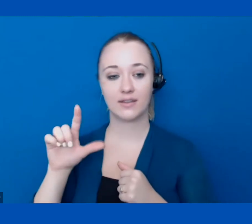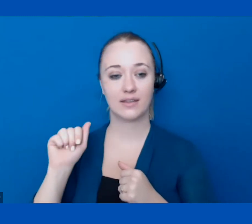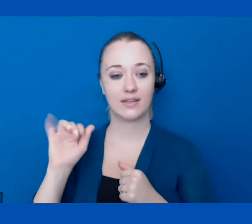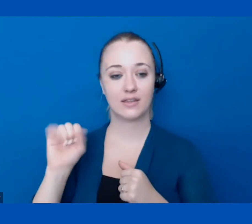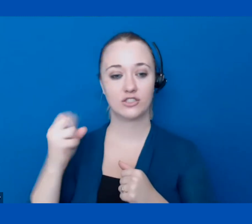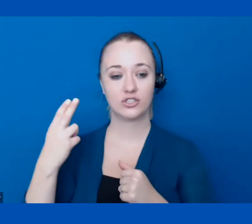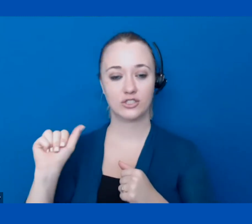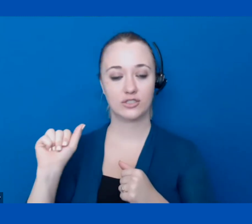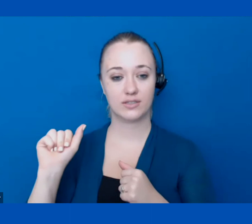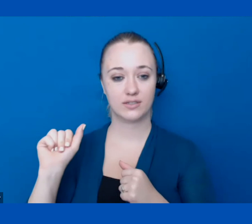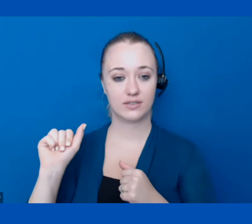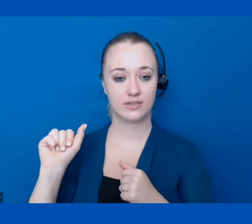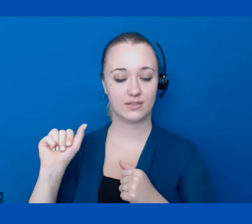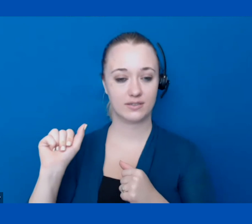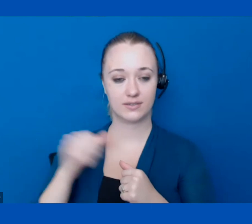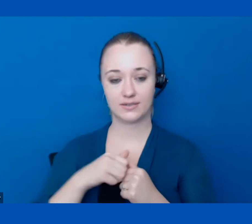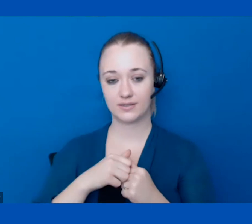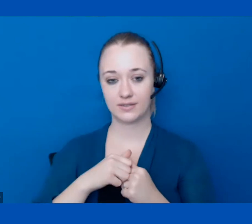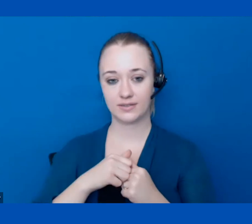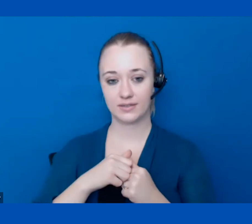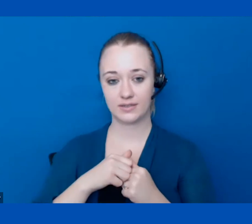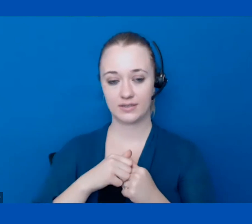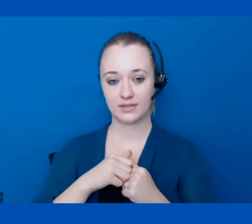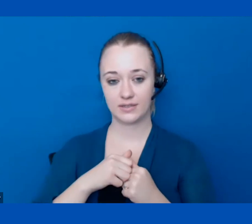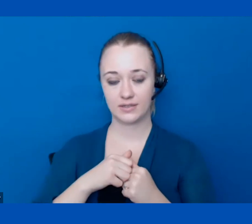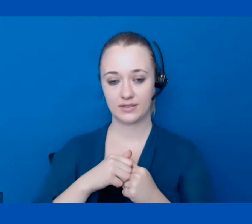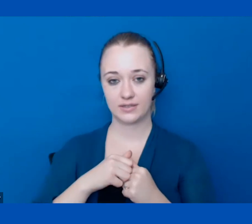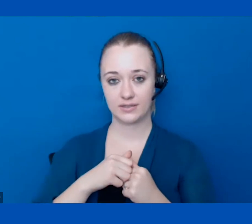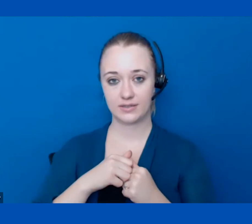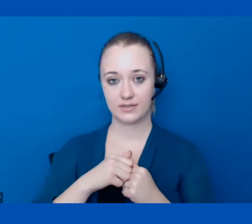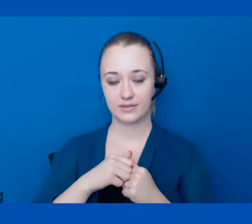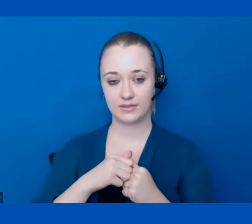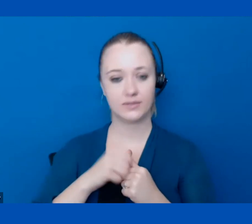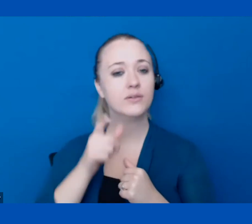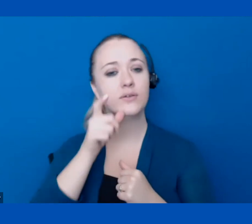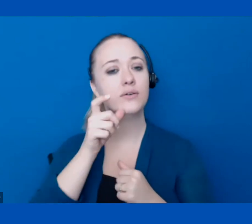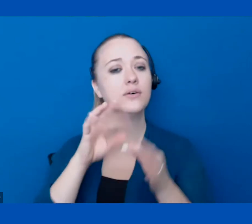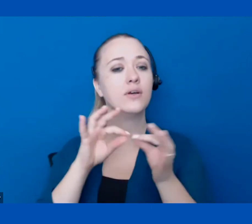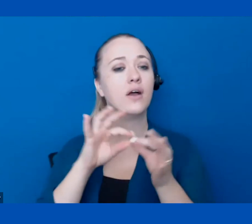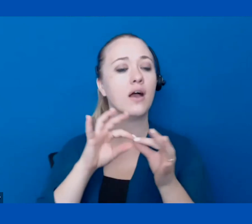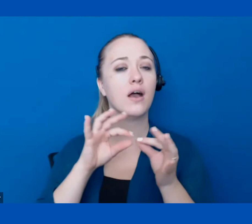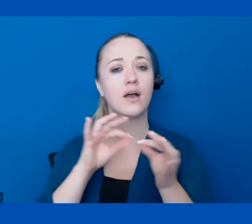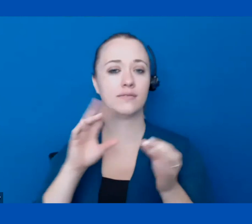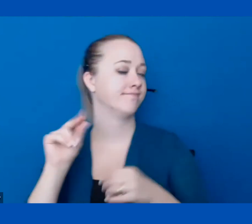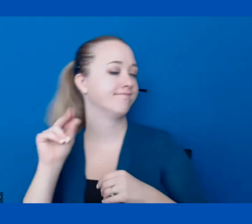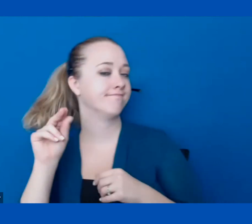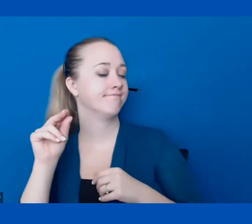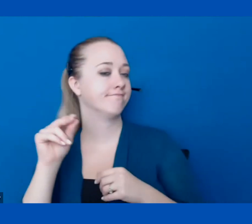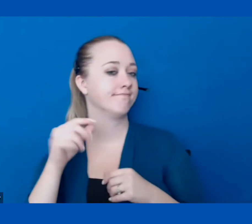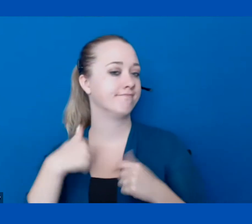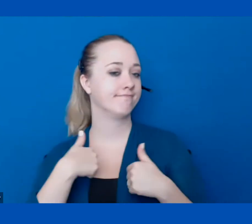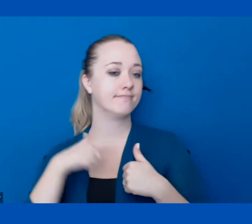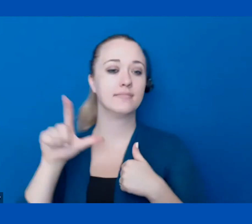Sorry. Was there a student? Talia, did you have something to say? No. Okay.